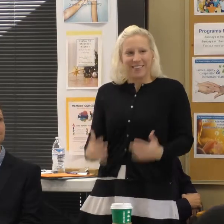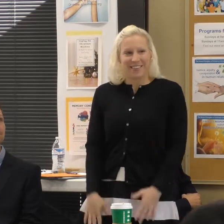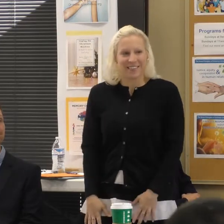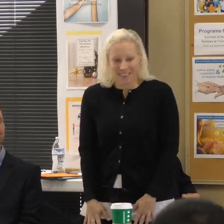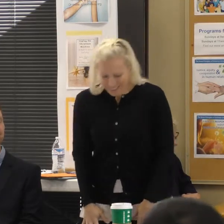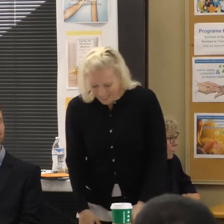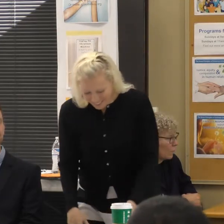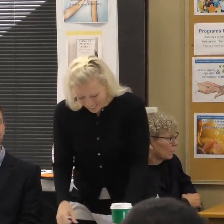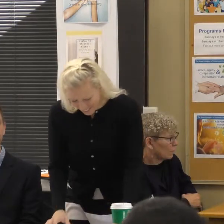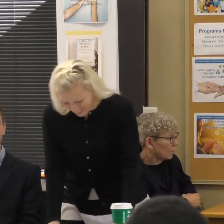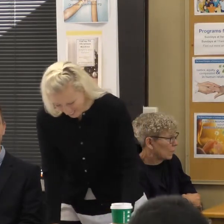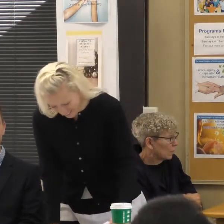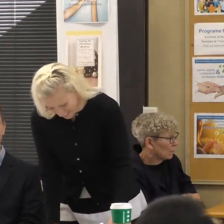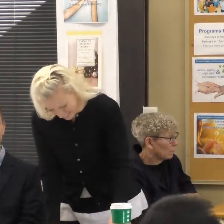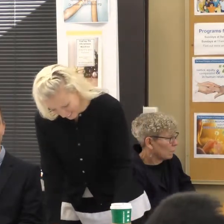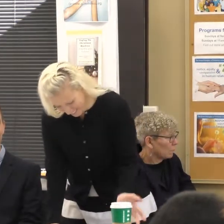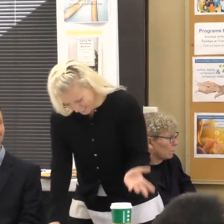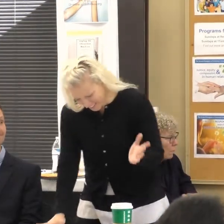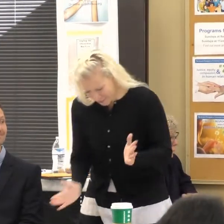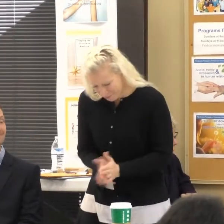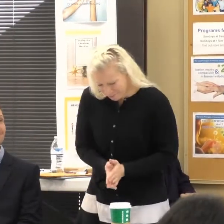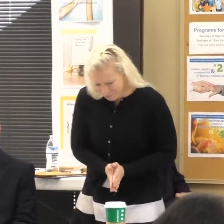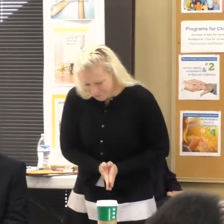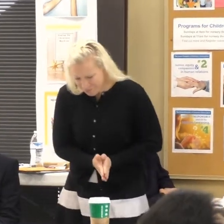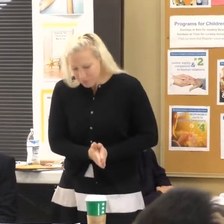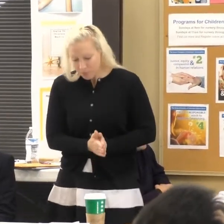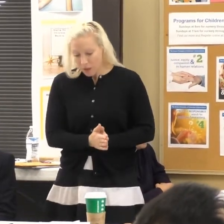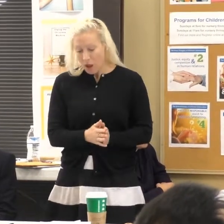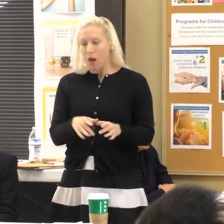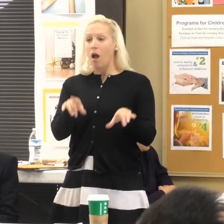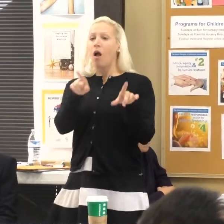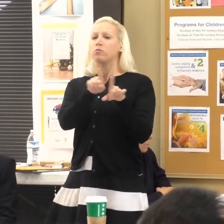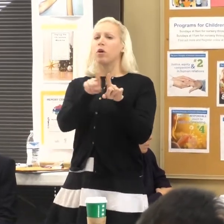not impaired, if you understand what I'm saying.